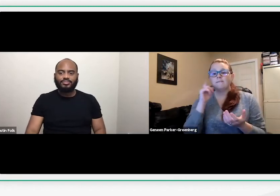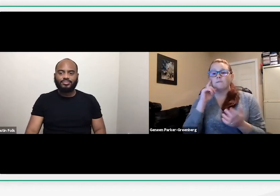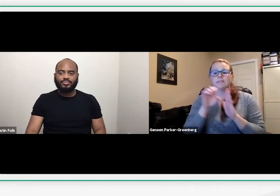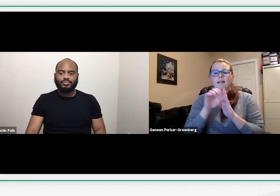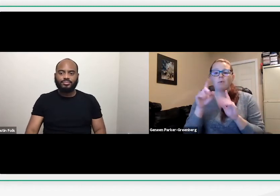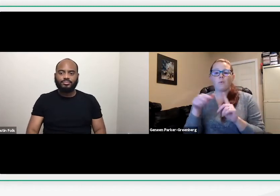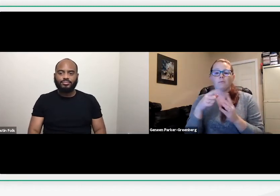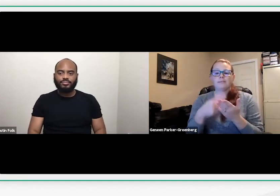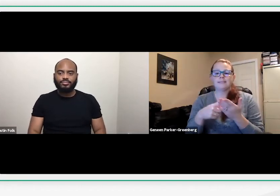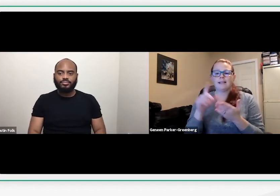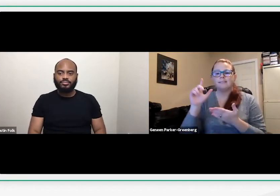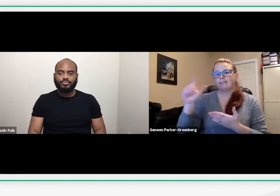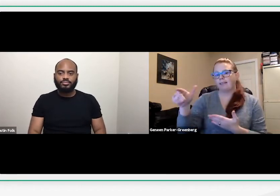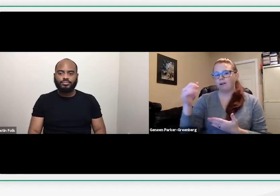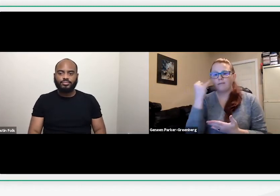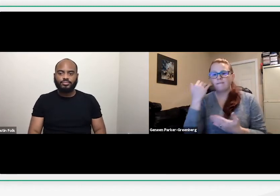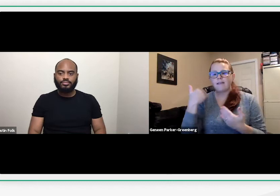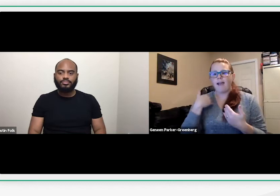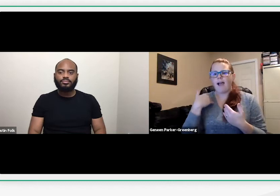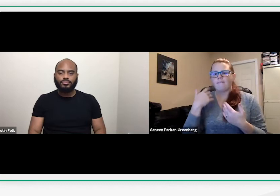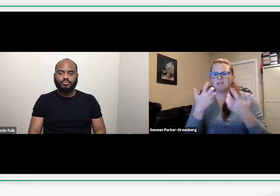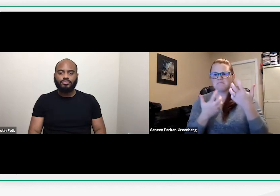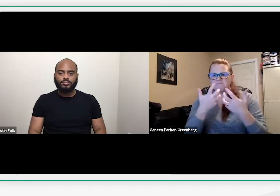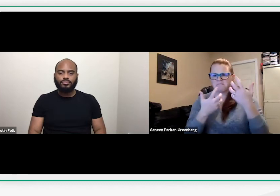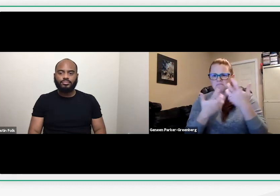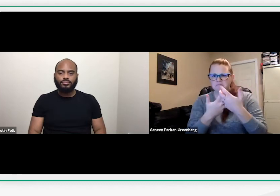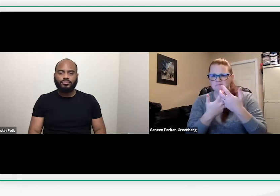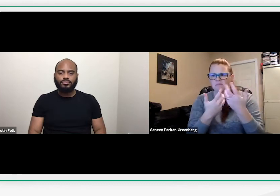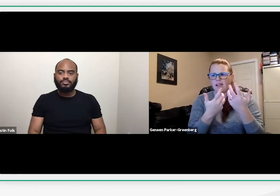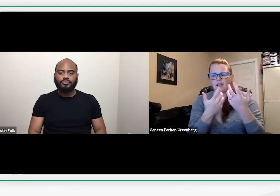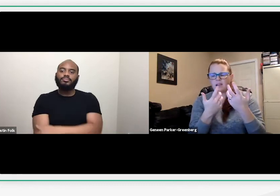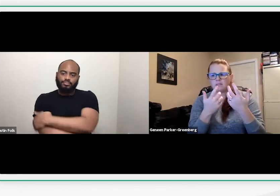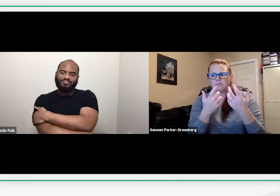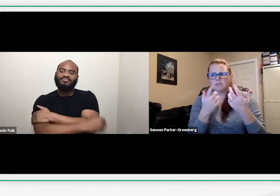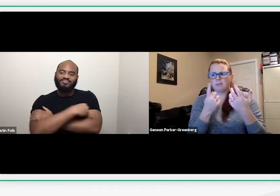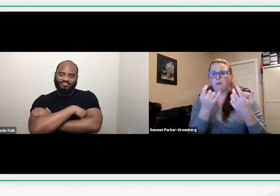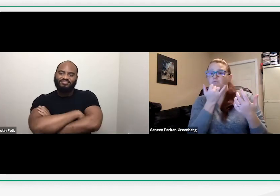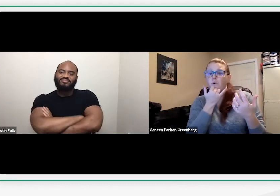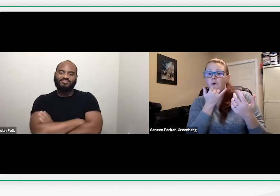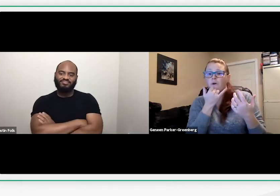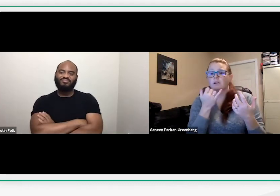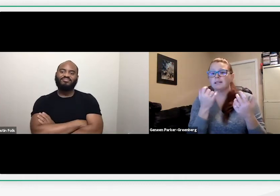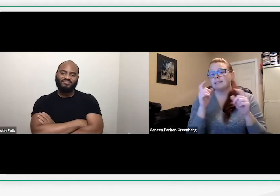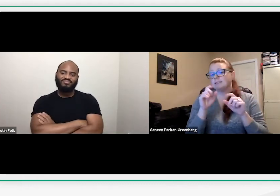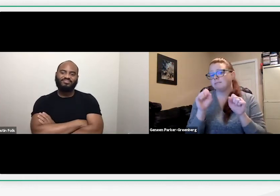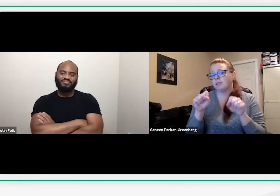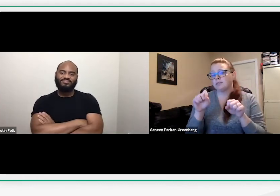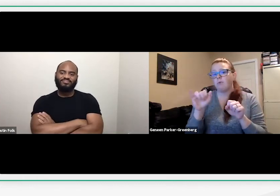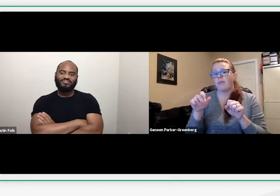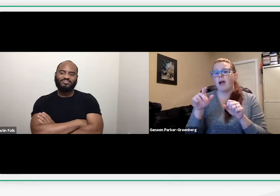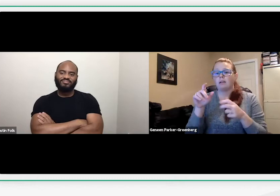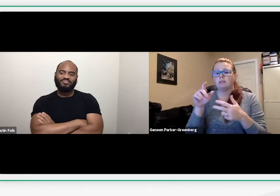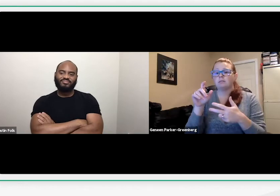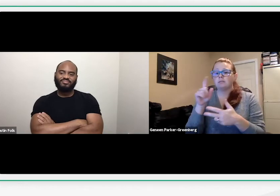other two, like Experian or TransUnion. Why does that happen? Well, it depends. We'll discuss this more later, but if something